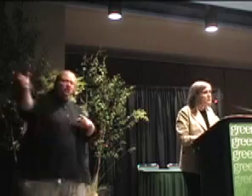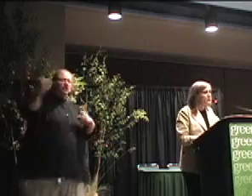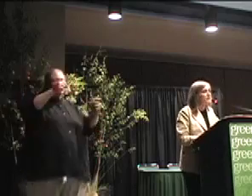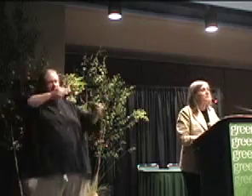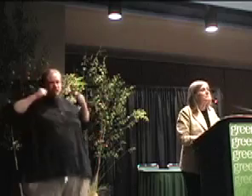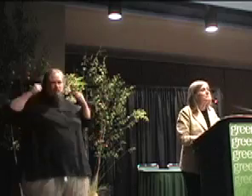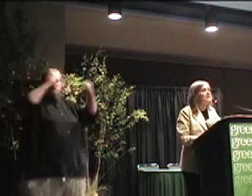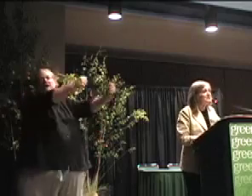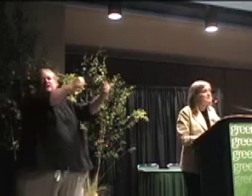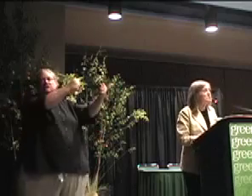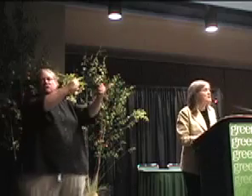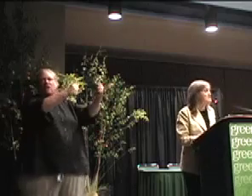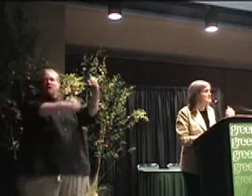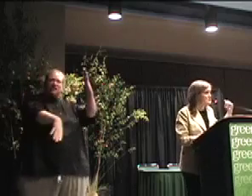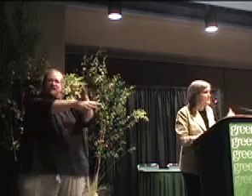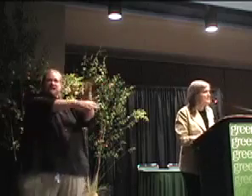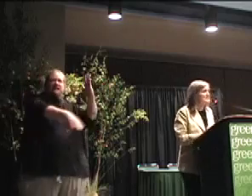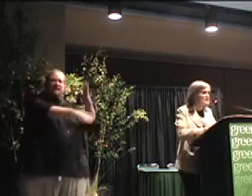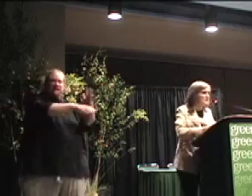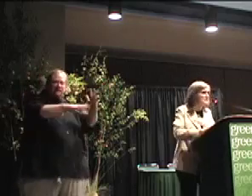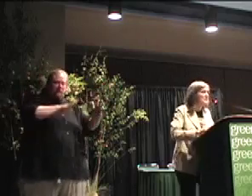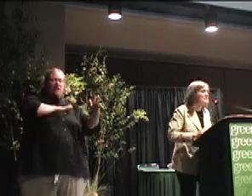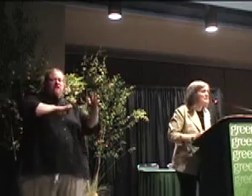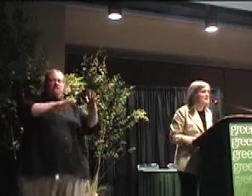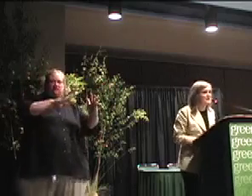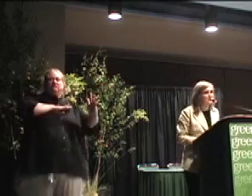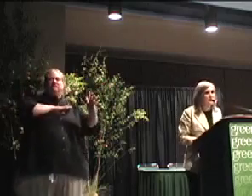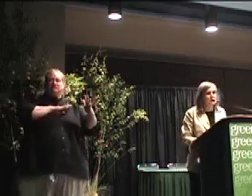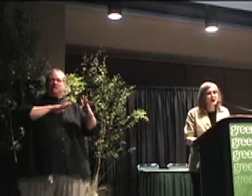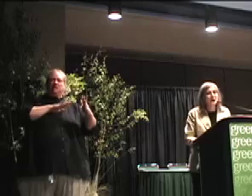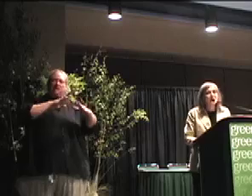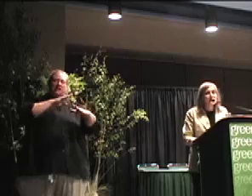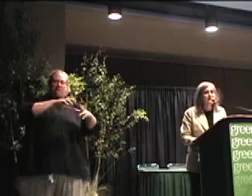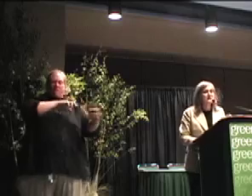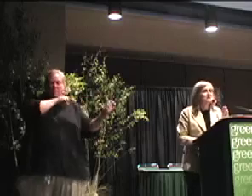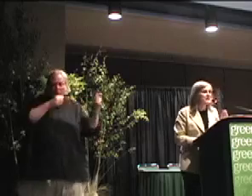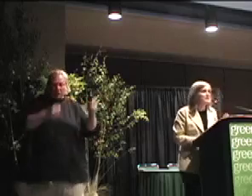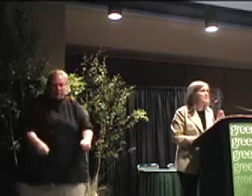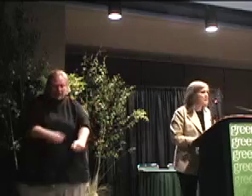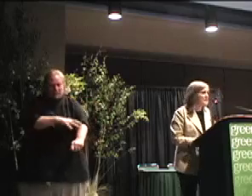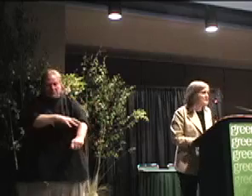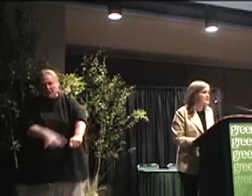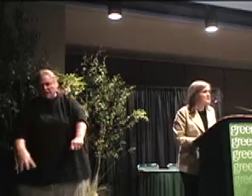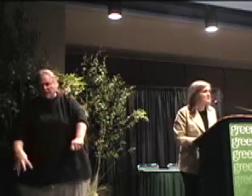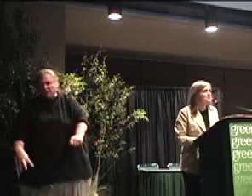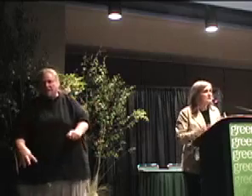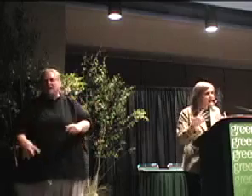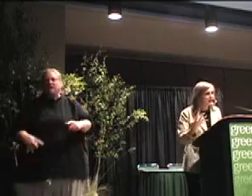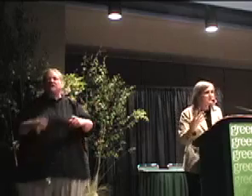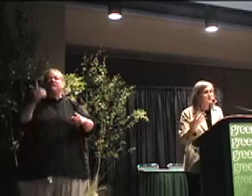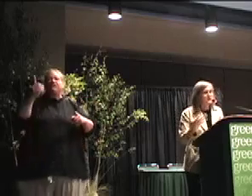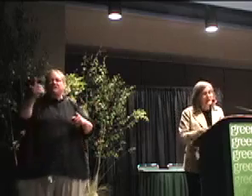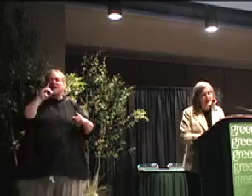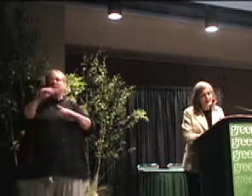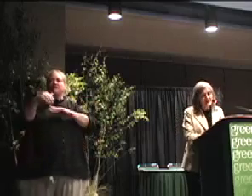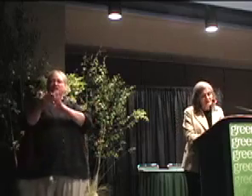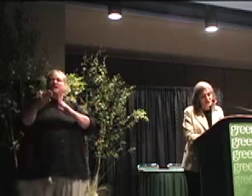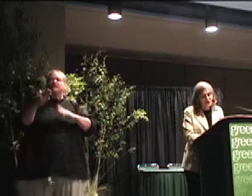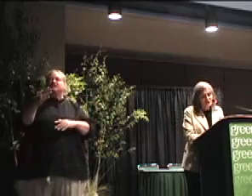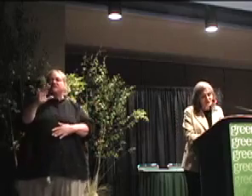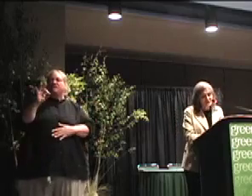up against the wall. They kicked him twice in the chest. They took him down, bloodying his arm. They faced felony riot charges. I was